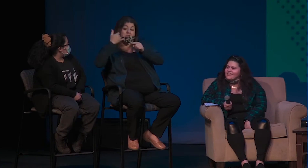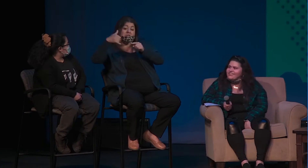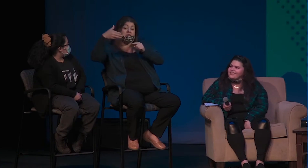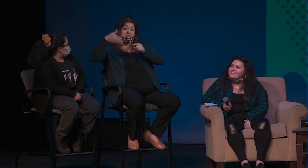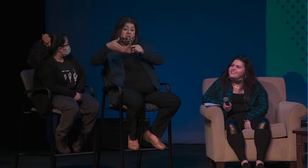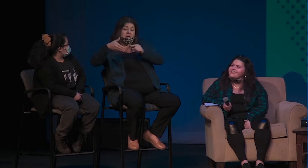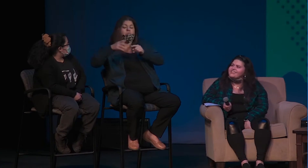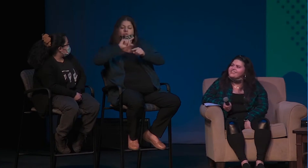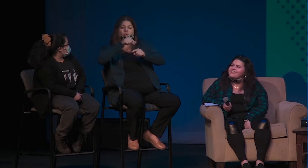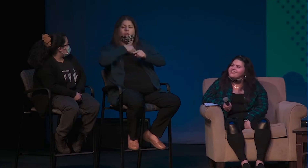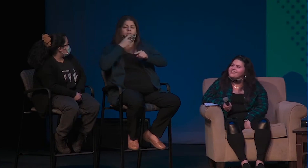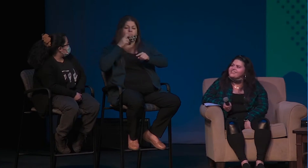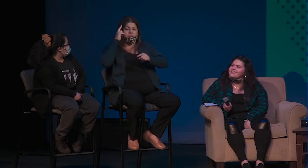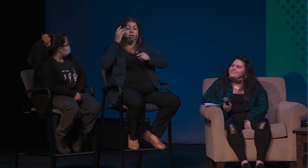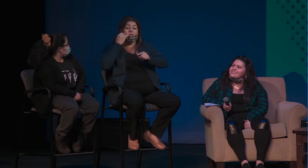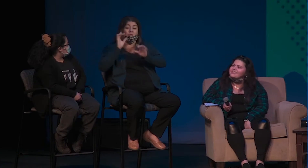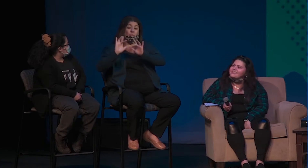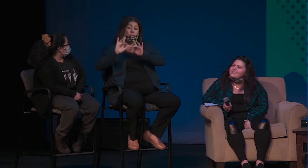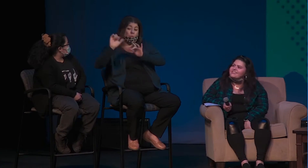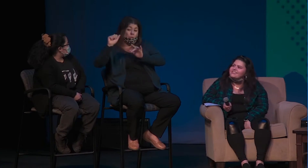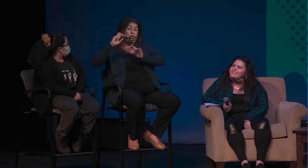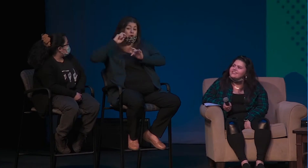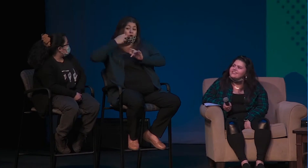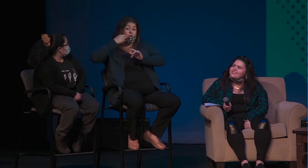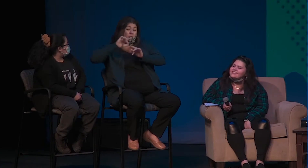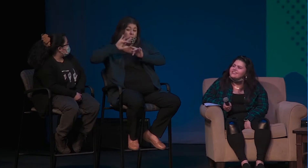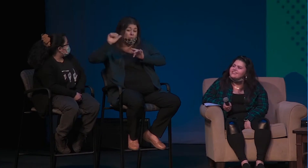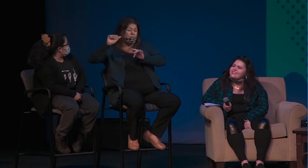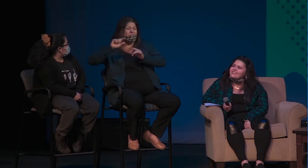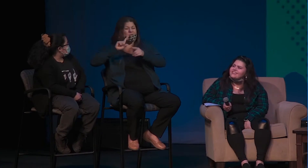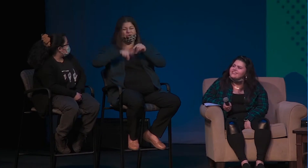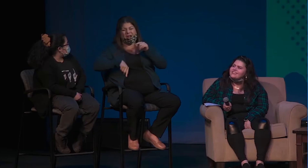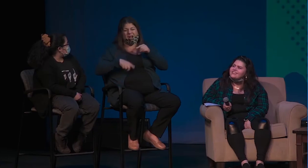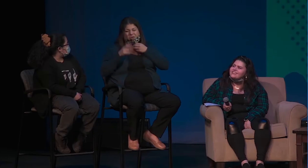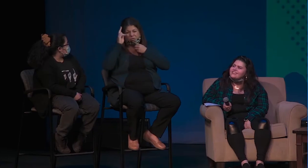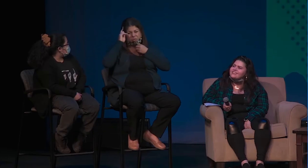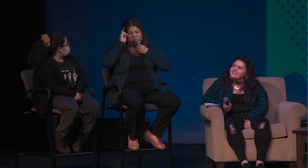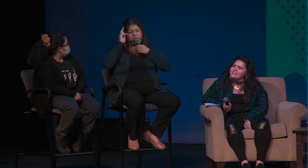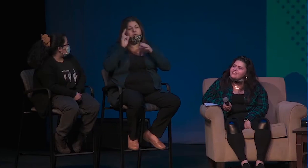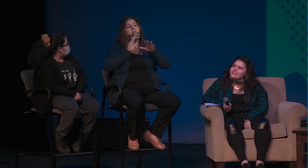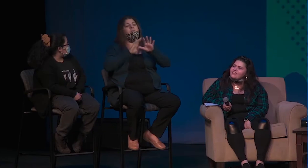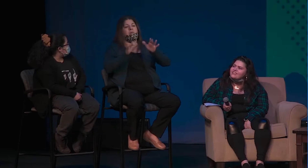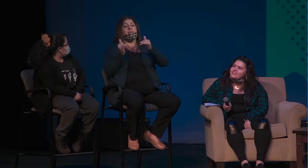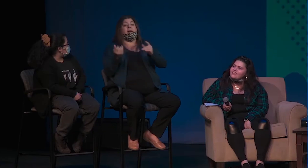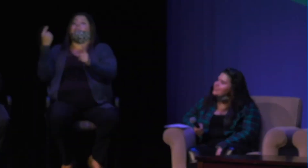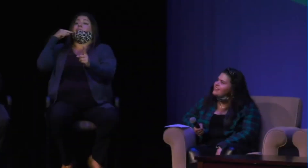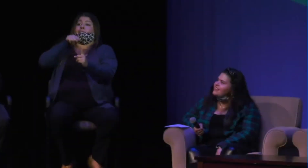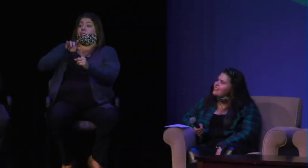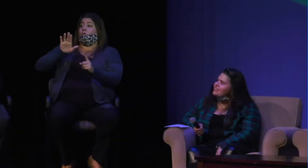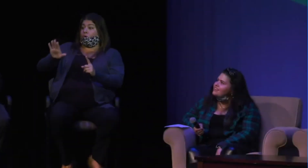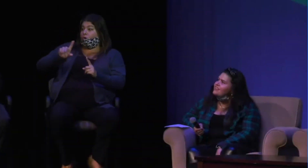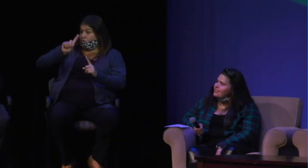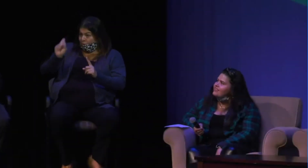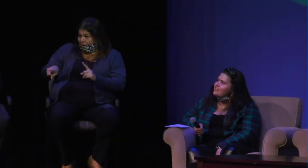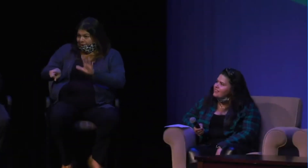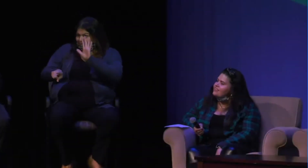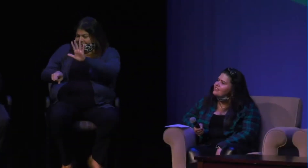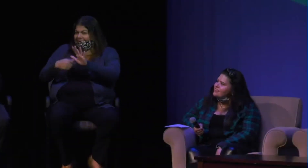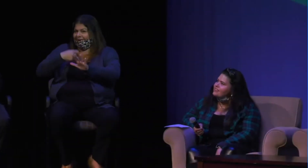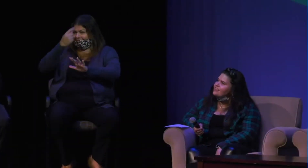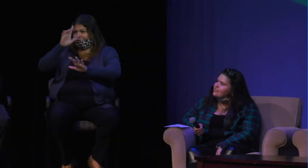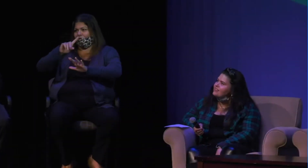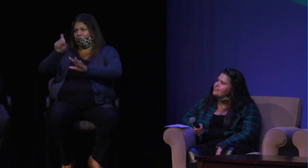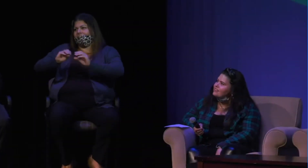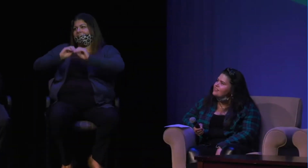ear canal. So if there are some nerves still there, you would qualify for the surgery, but if not, then the surgery would